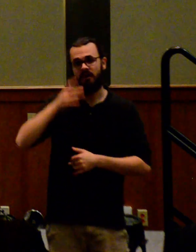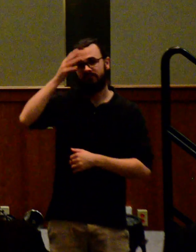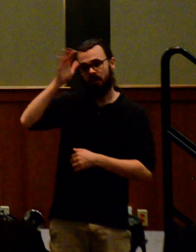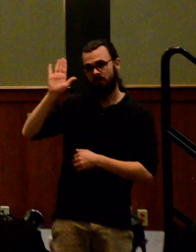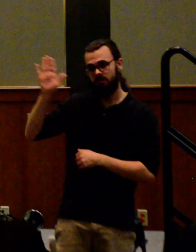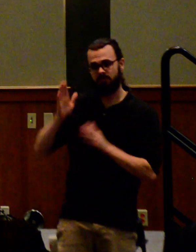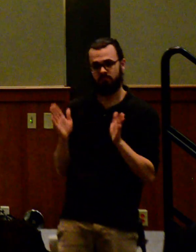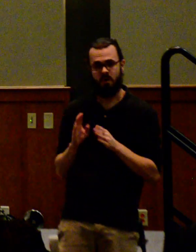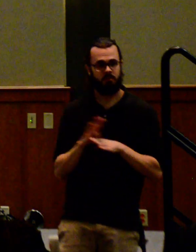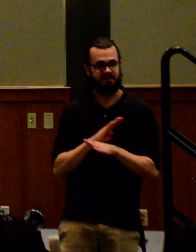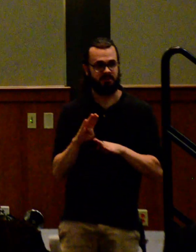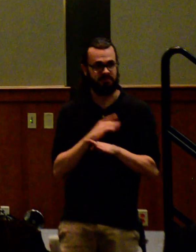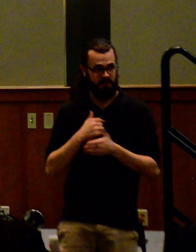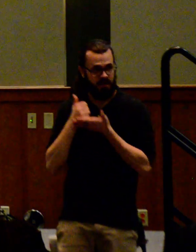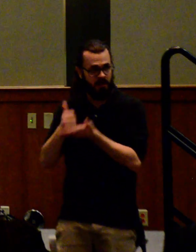him after school.